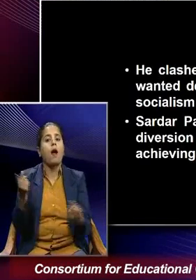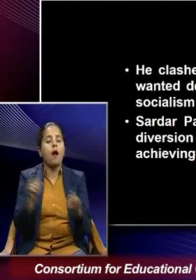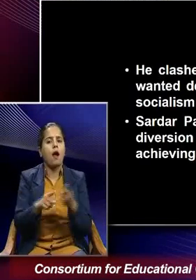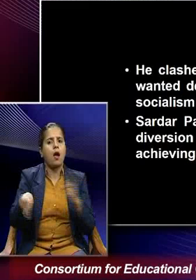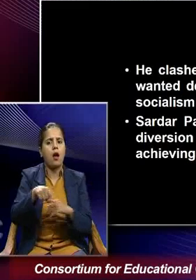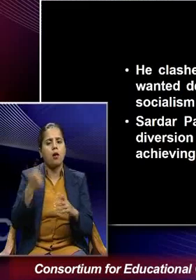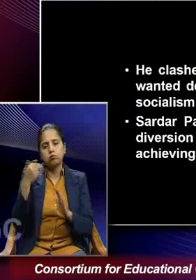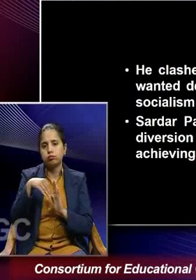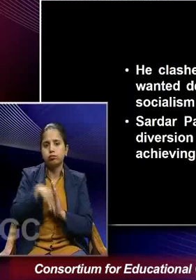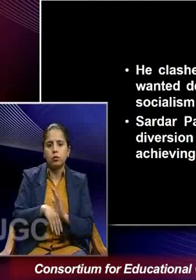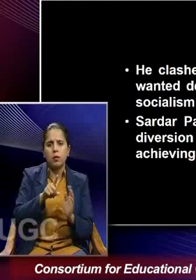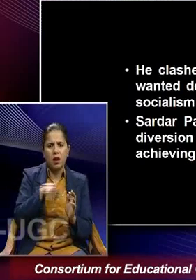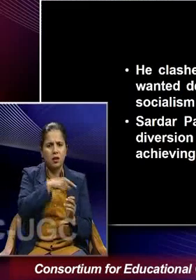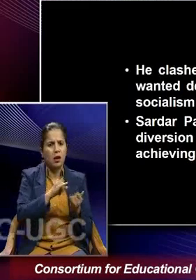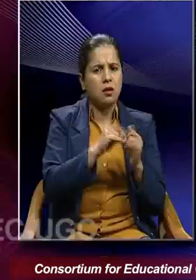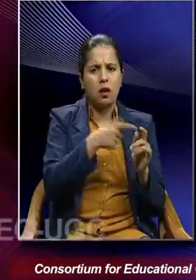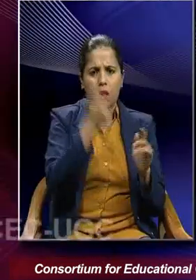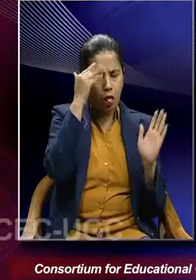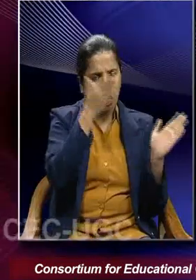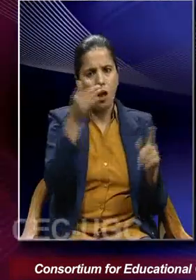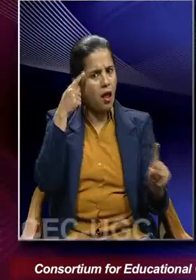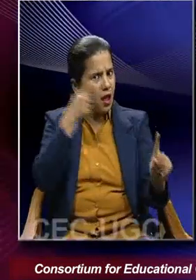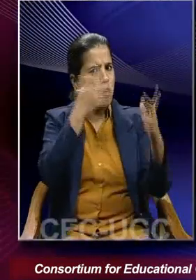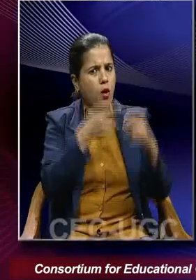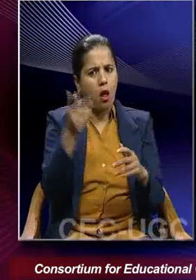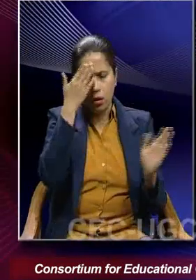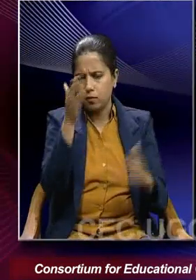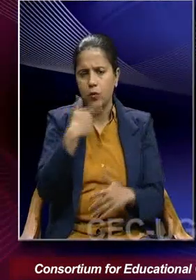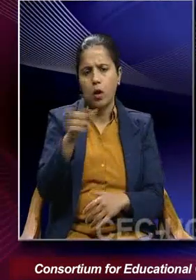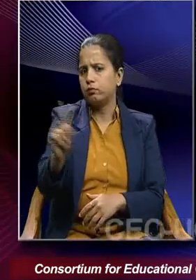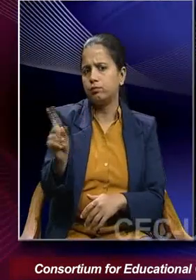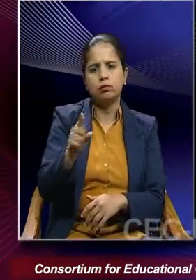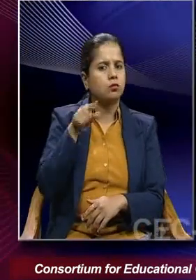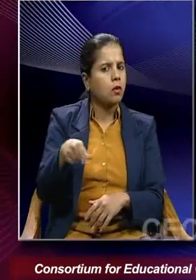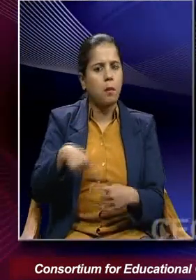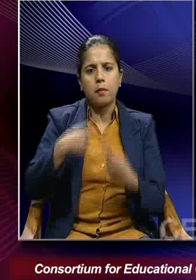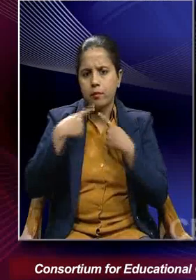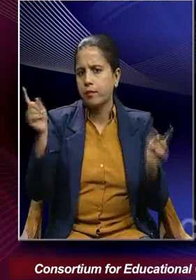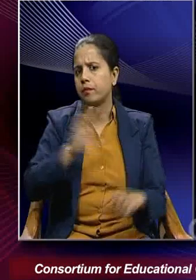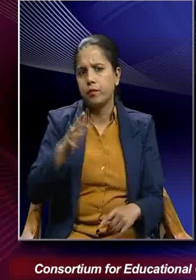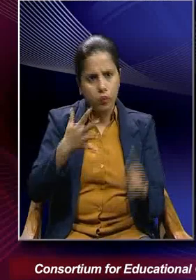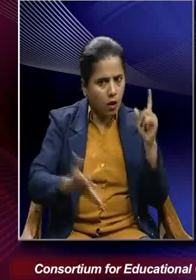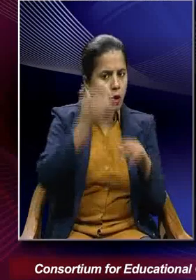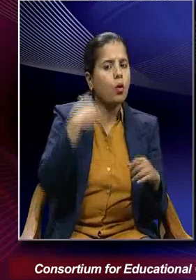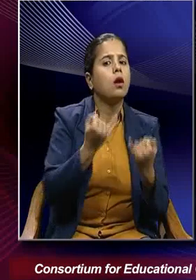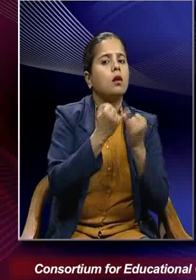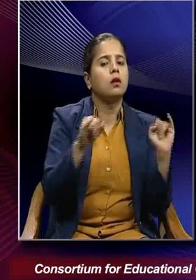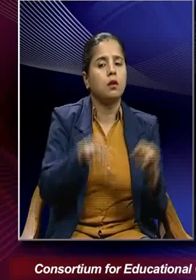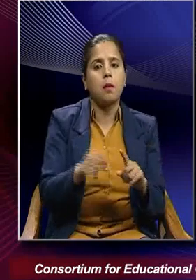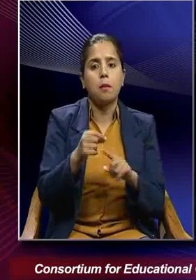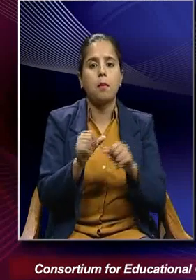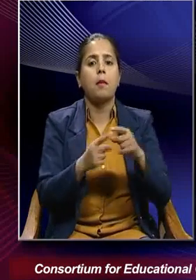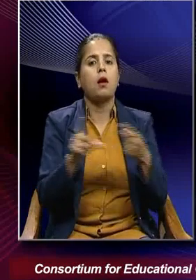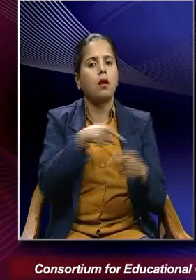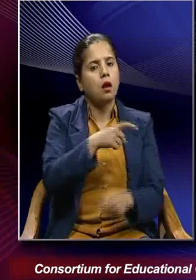Patel believed that it was a diversion from their main goal of achieving independence. And so Patel in a way